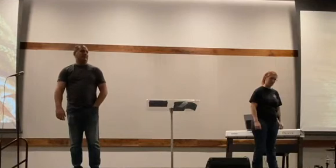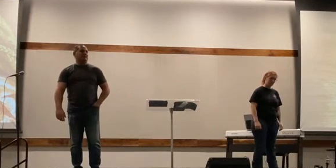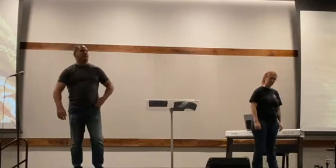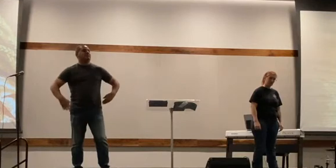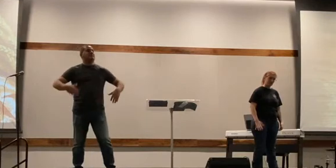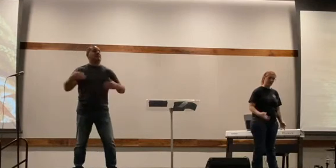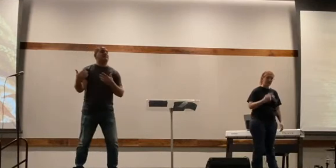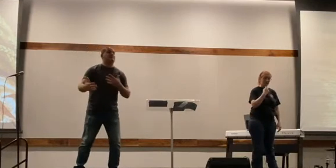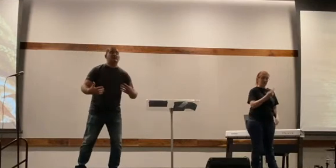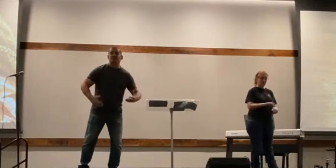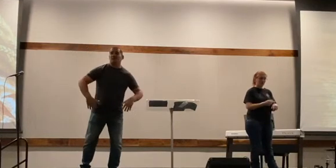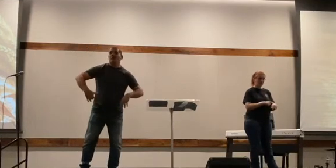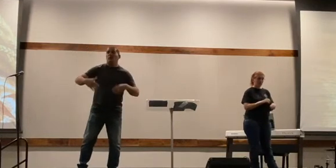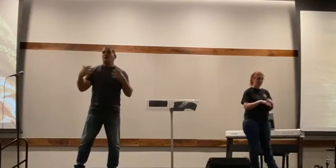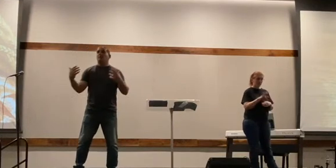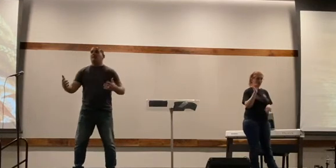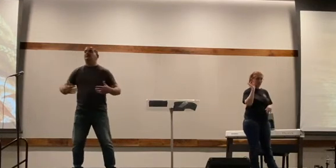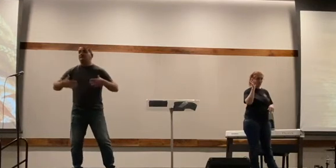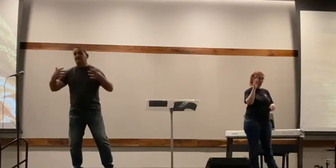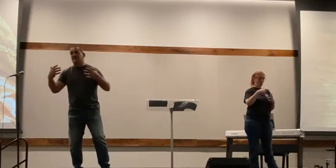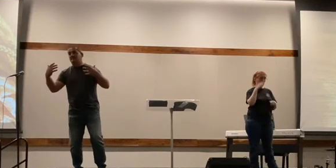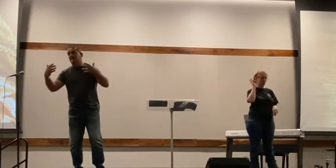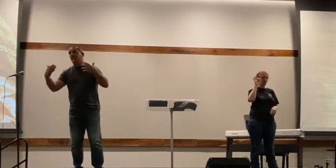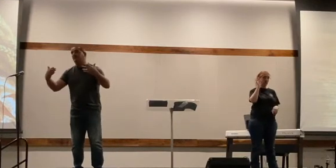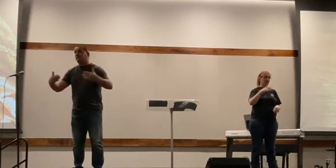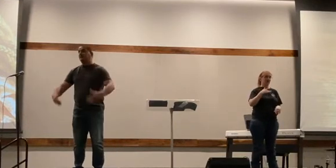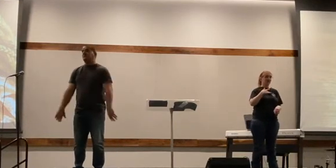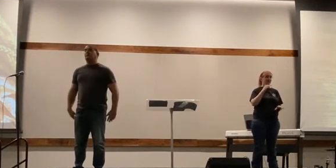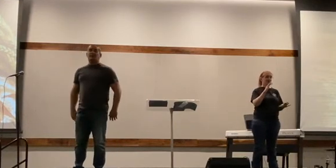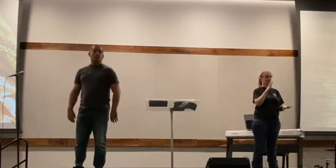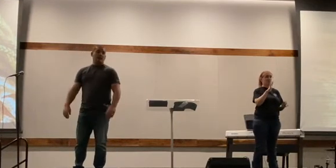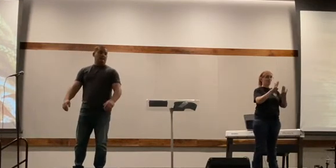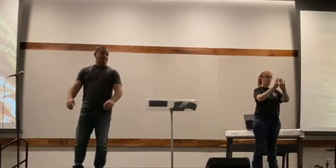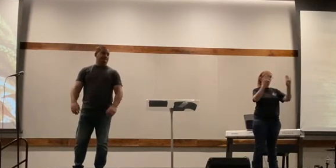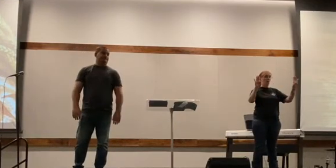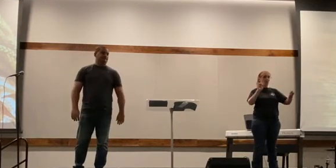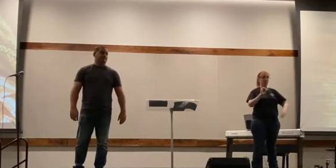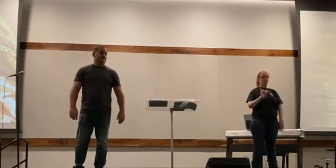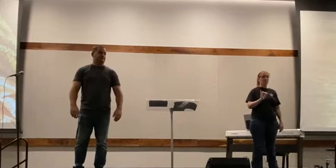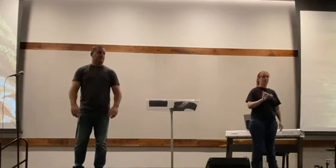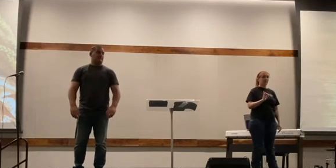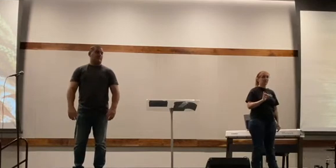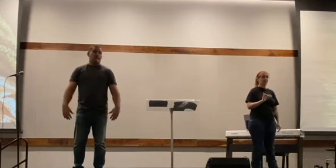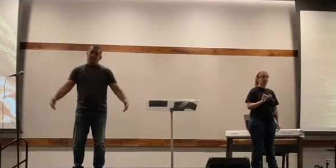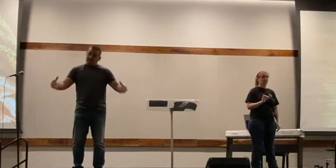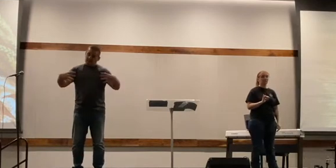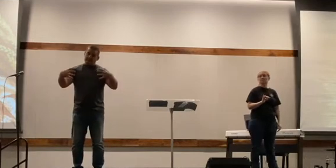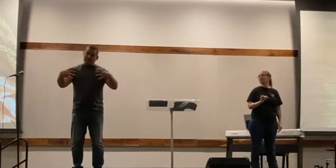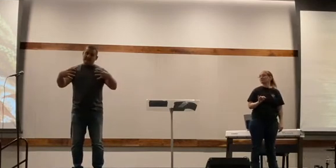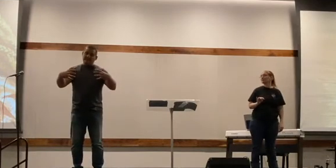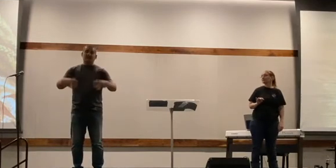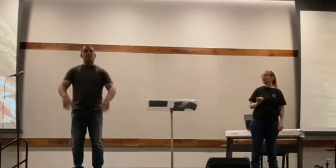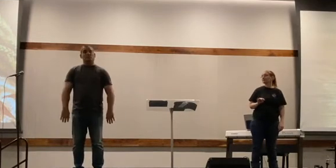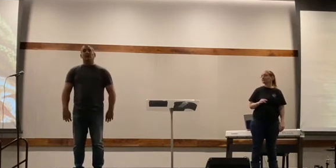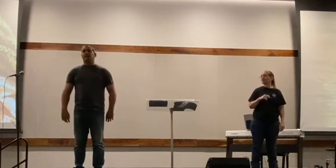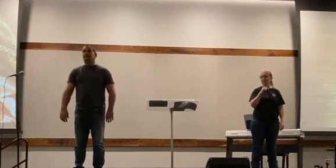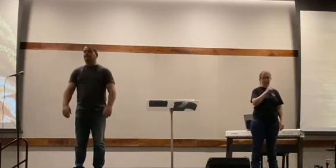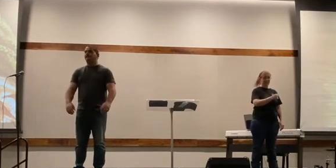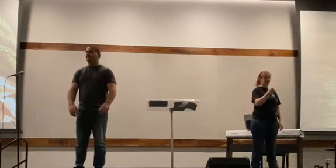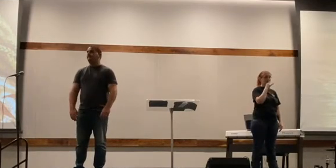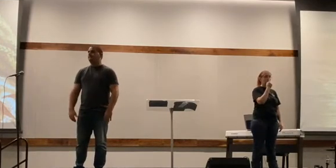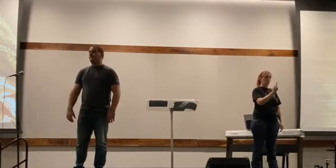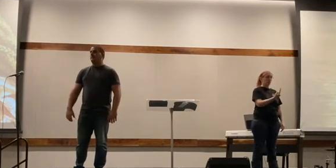Can I tell you? Sometimes in ministry, when you're preaching, sometimes you feel like you're talking to a brick wall. And this kid was one of